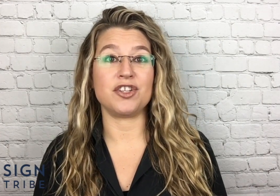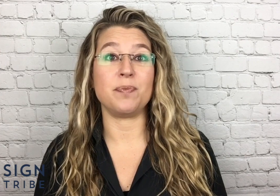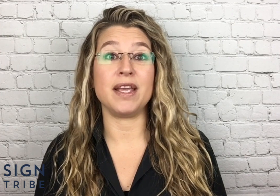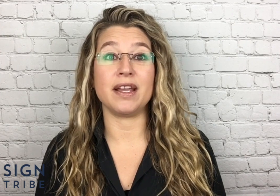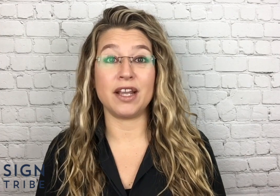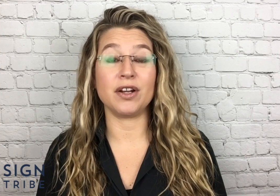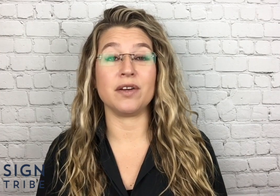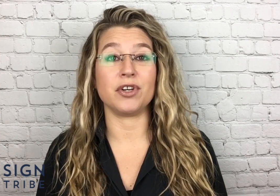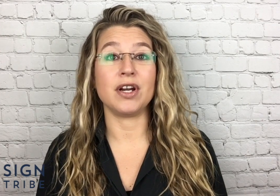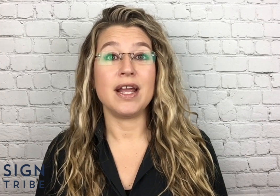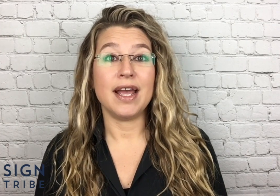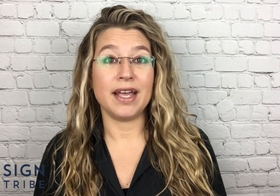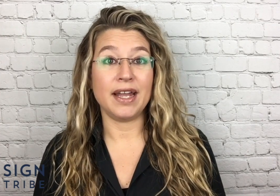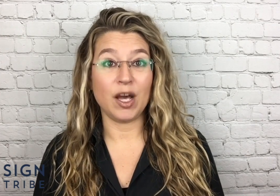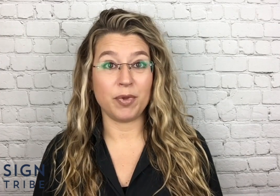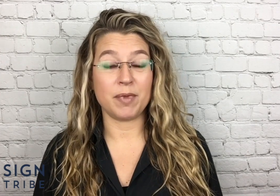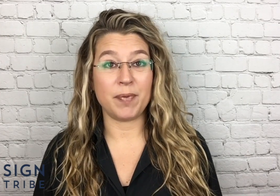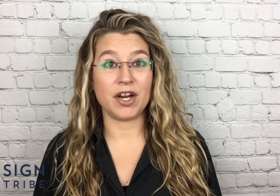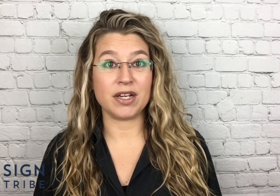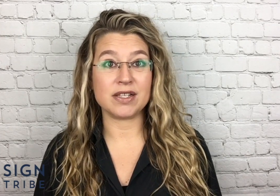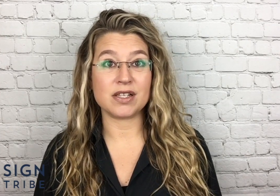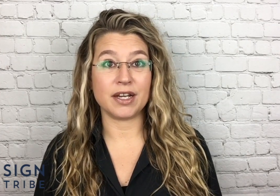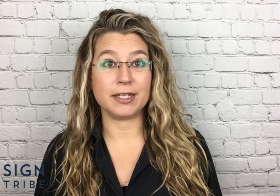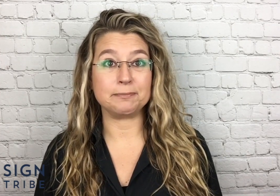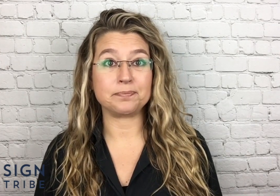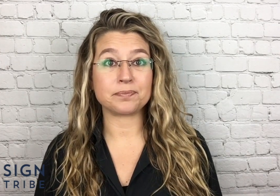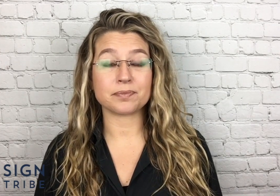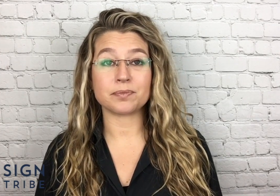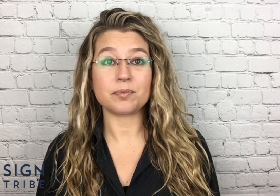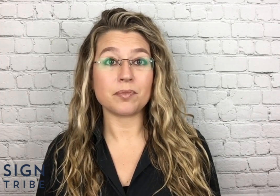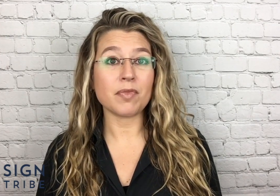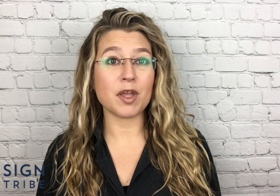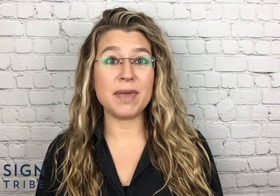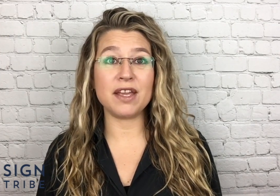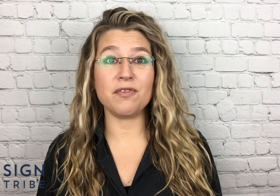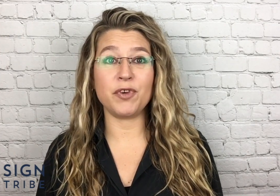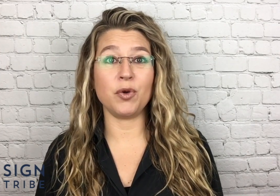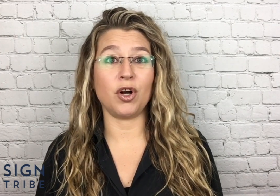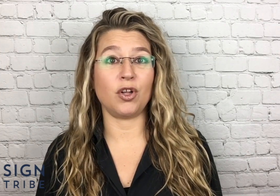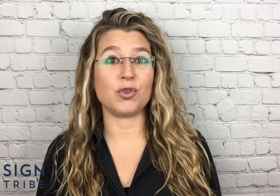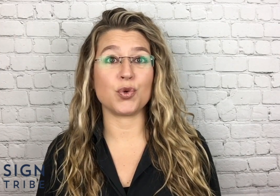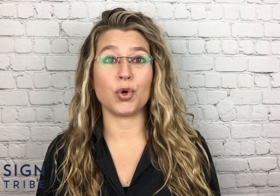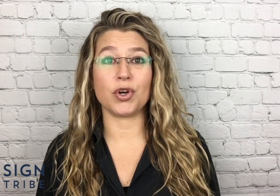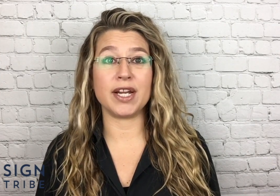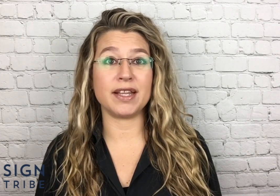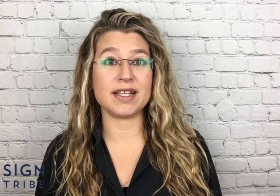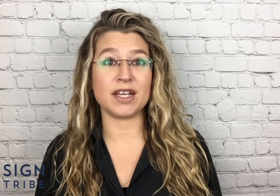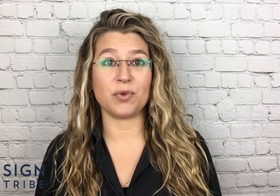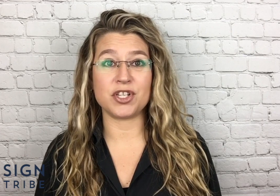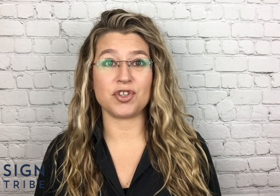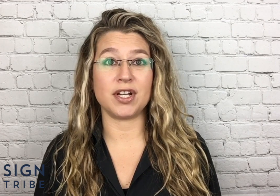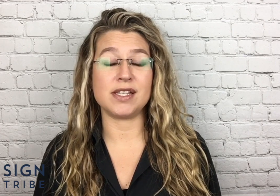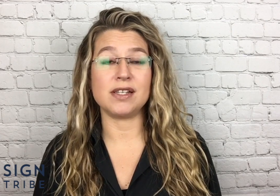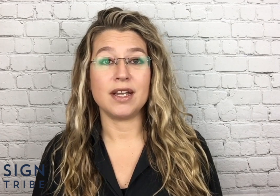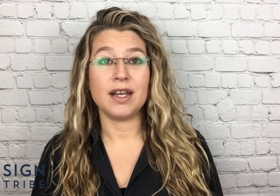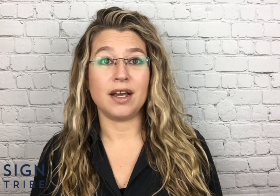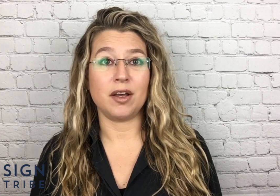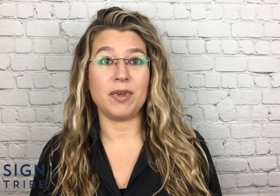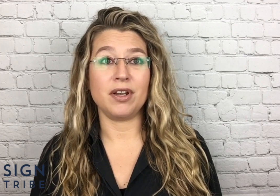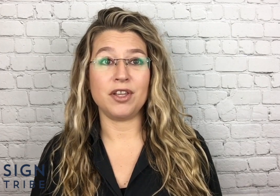being a caregiver and helping my parents, making phone calls, ordering things at restaurants. And you can